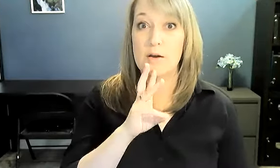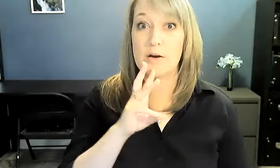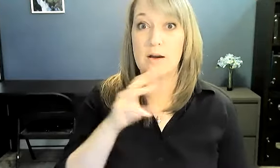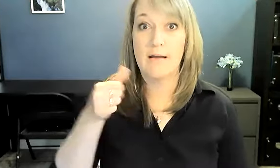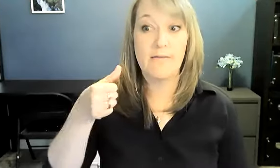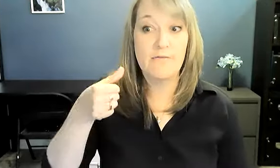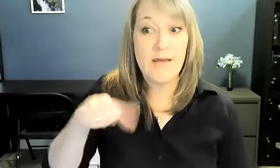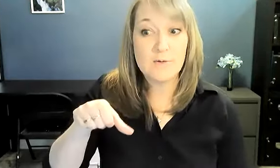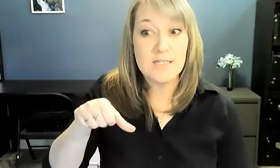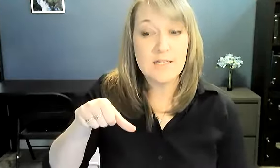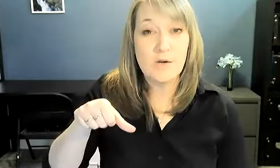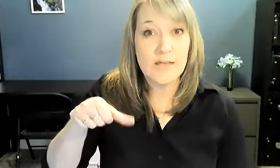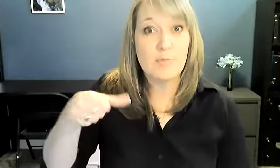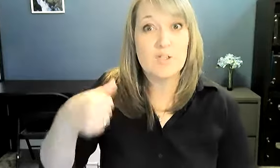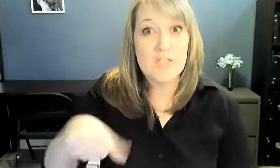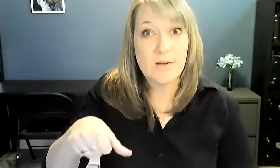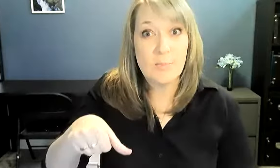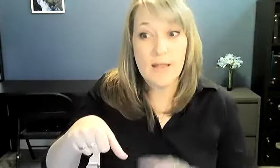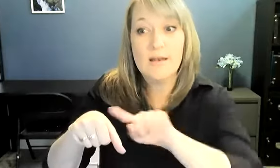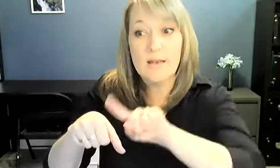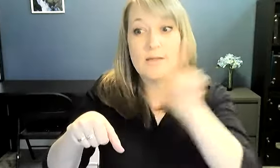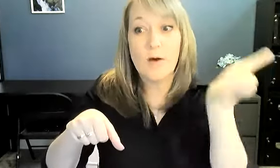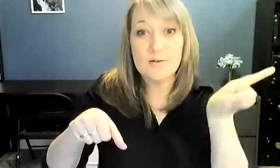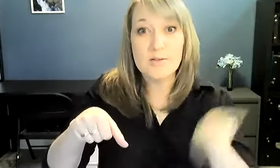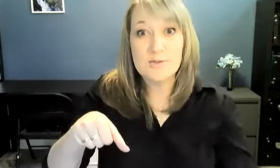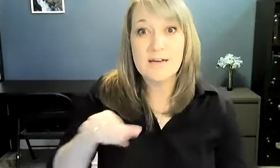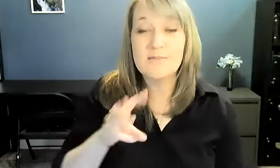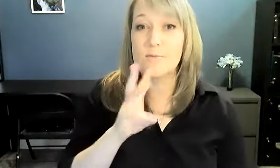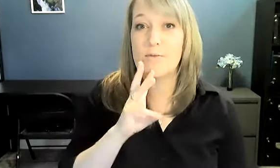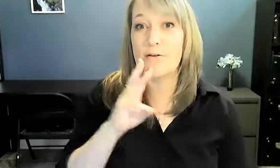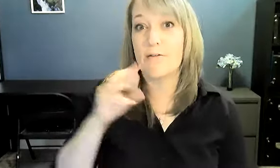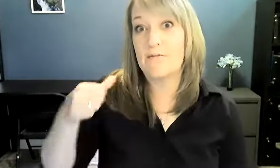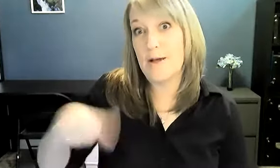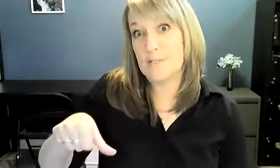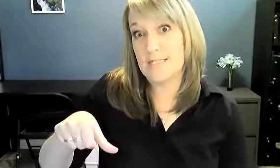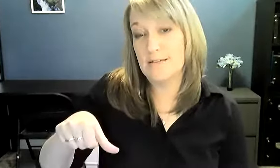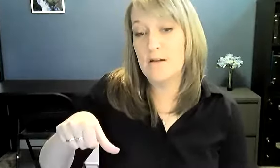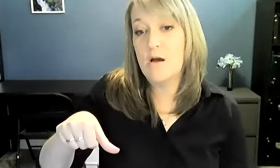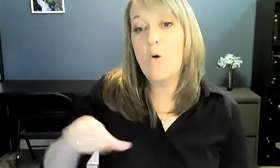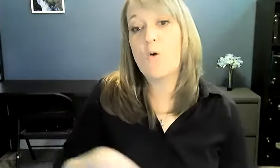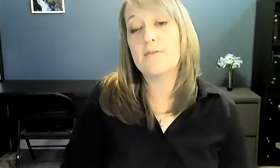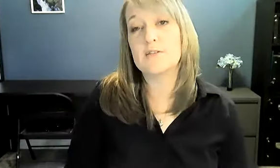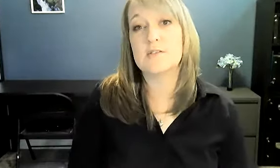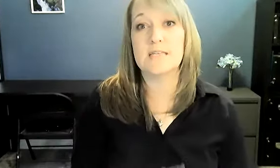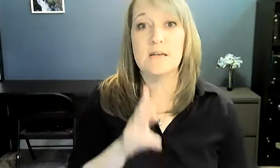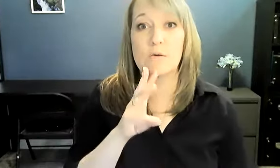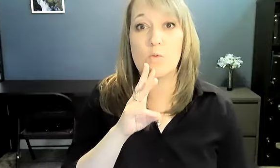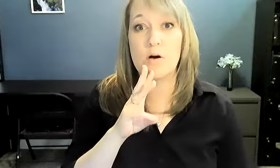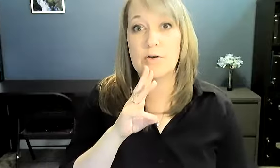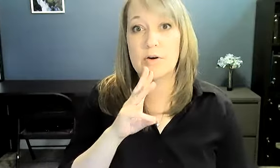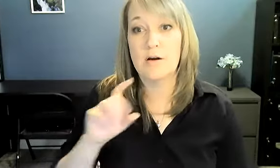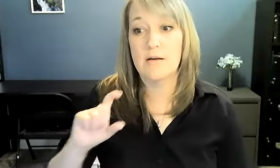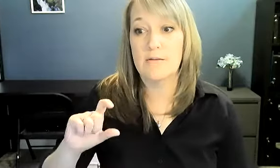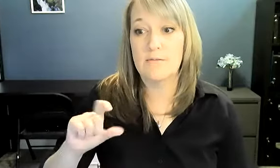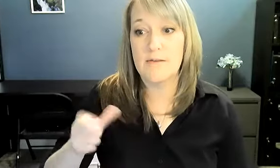water fountain, you know, like you push the little button and the water shoots out, water fountain. Or I've also seen water